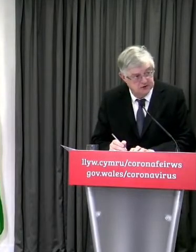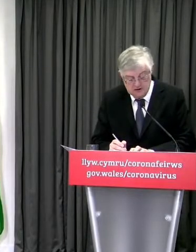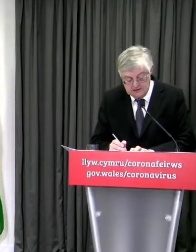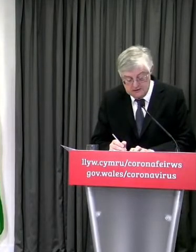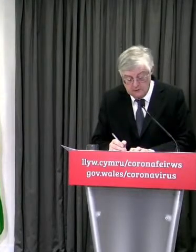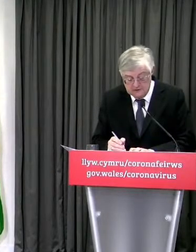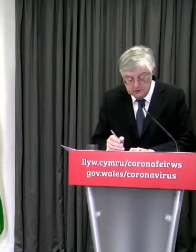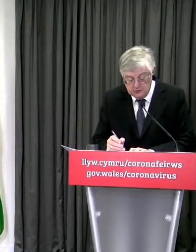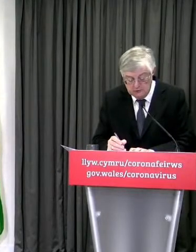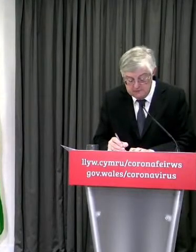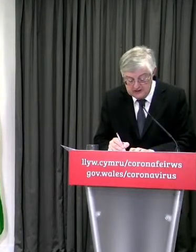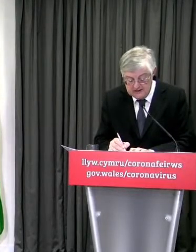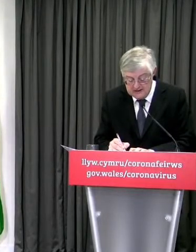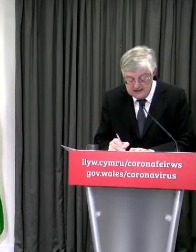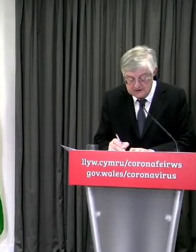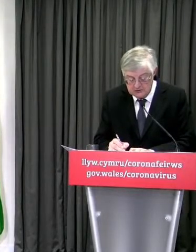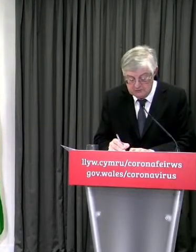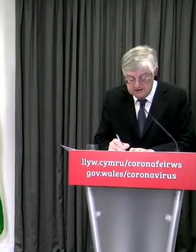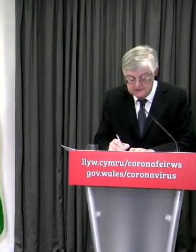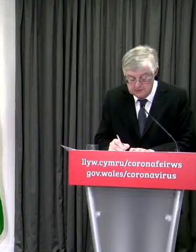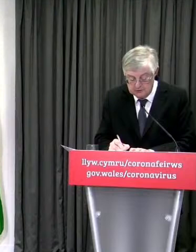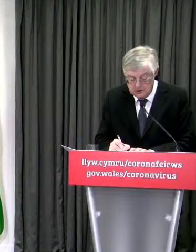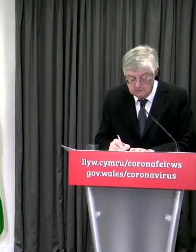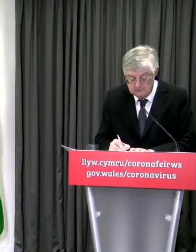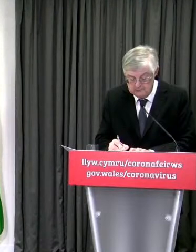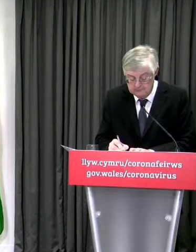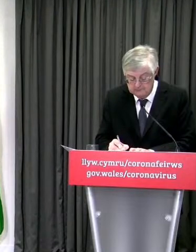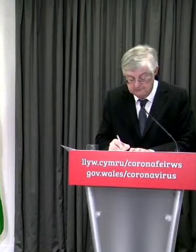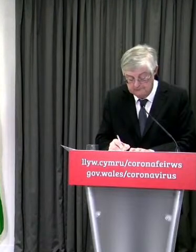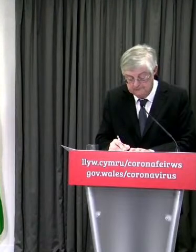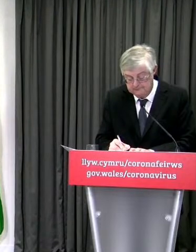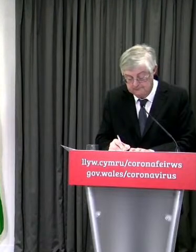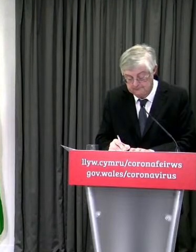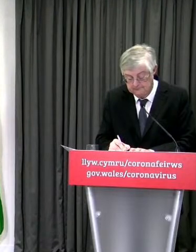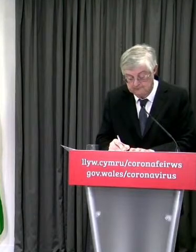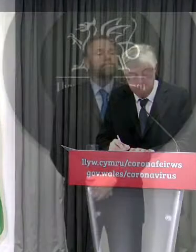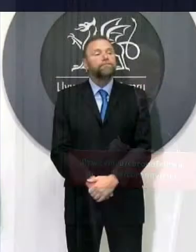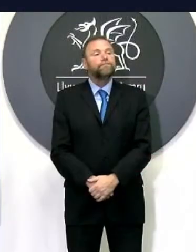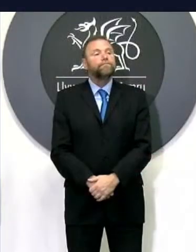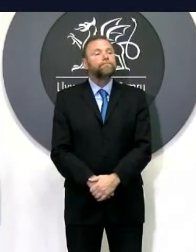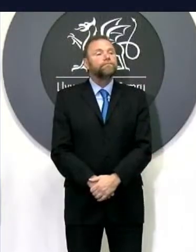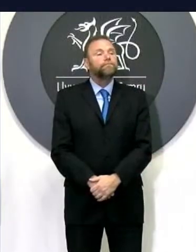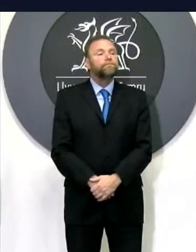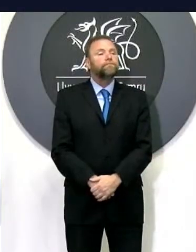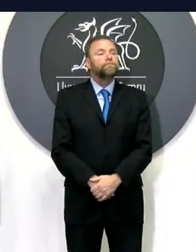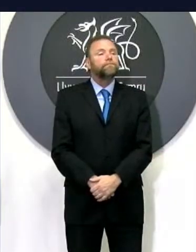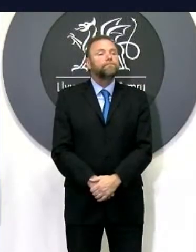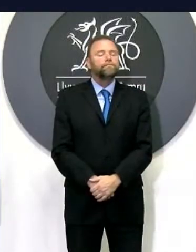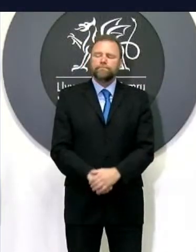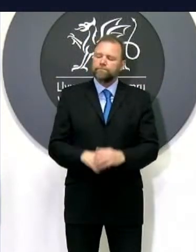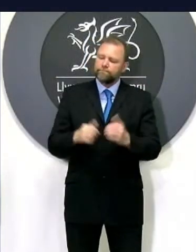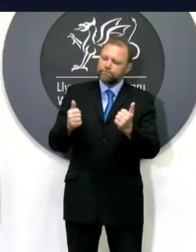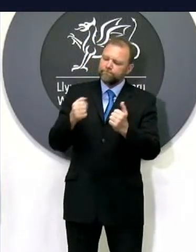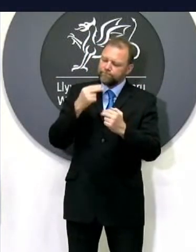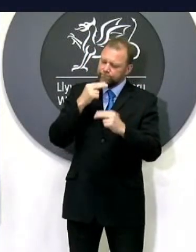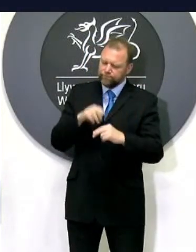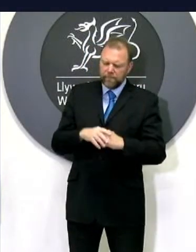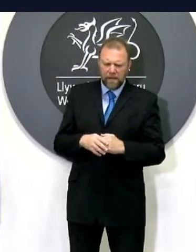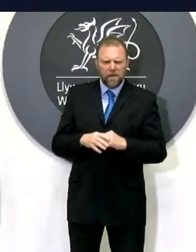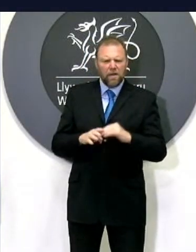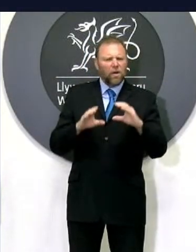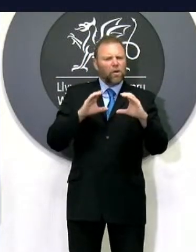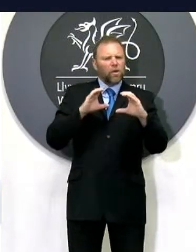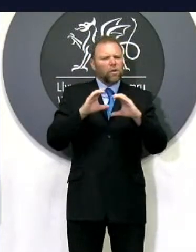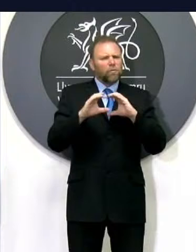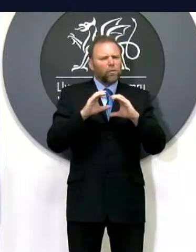Thanks very much, Nick. Over to Rob Taylor at Wrexham.com. Good afternoon, First Minister. Communications from your ministers and officials